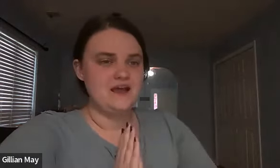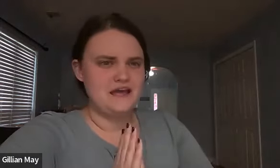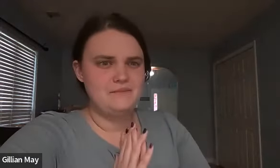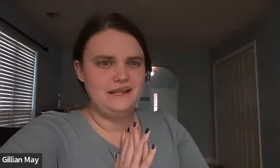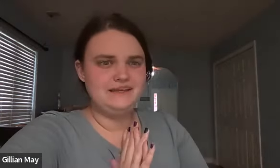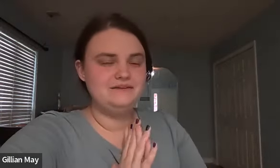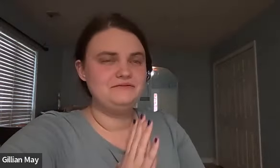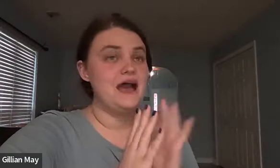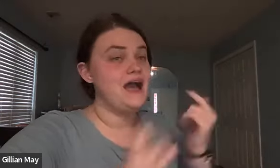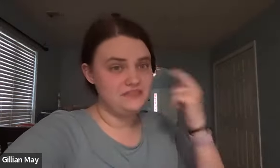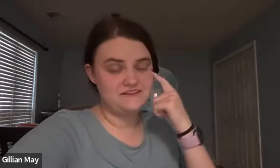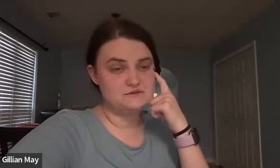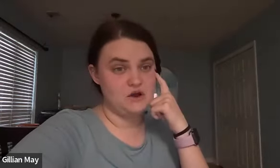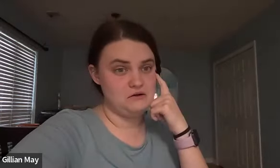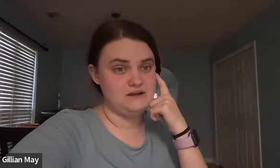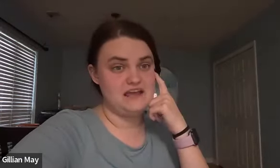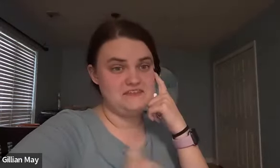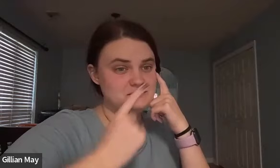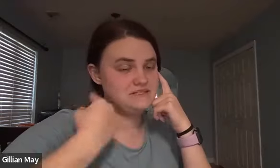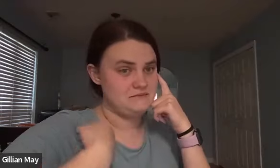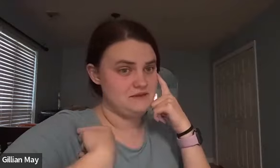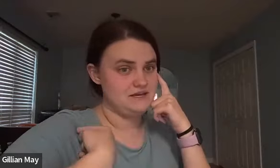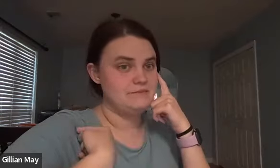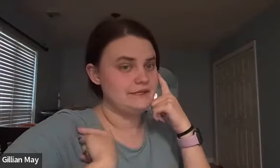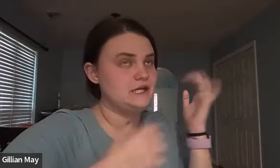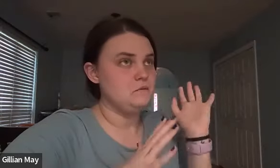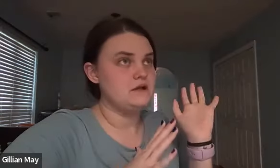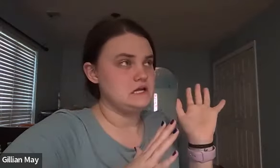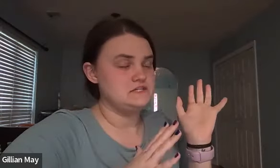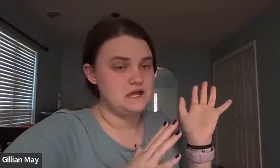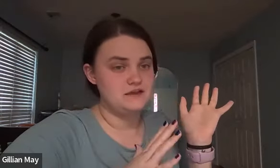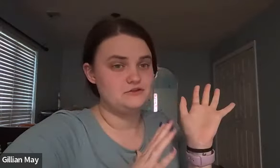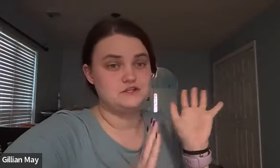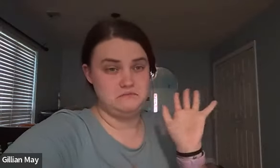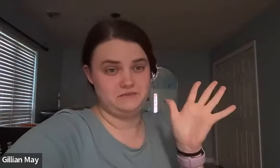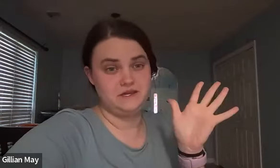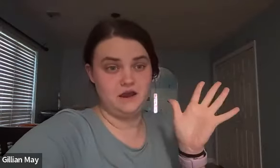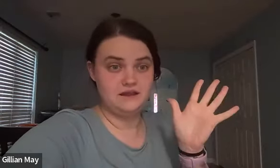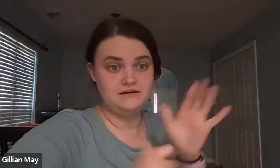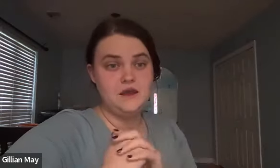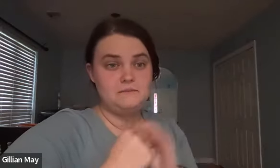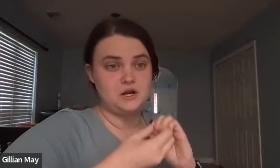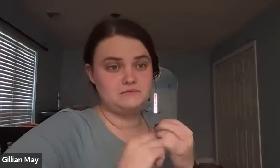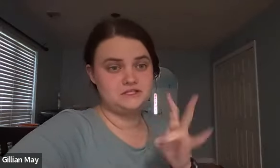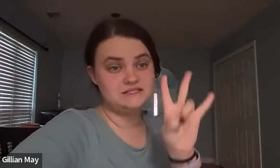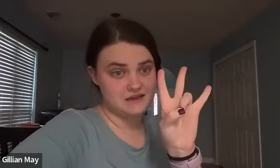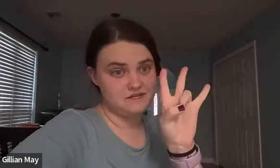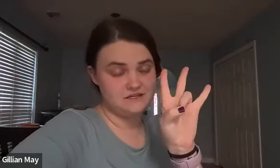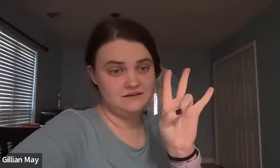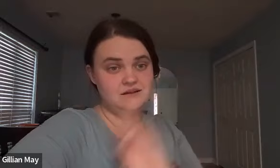right, I think this one's a hard one. I think this one would take me a minute, but you know what? You guys are flying through this, so maybe not. But our number 7